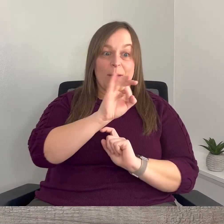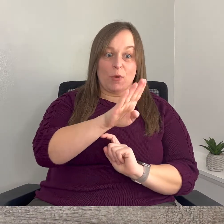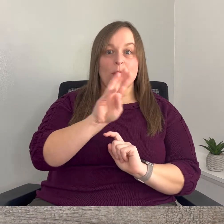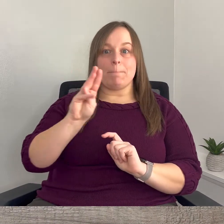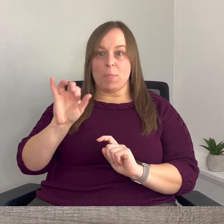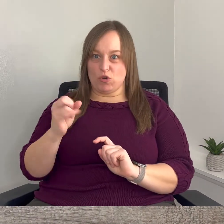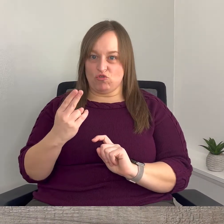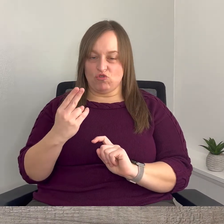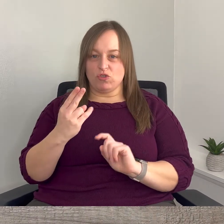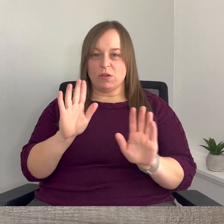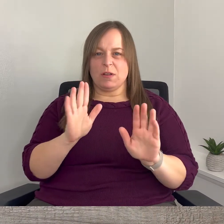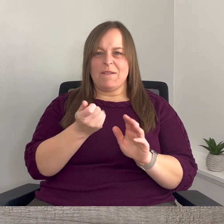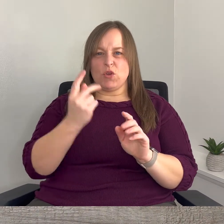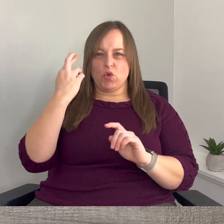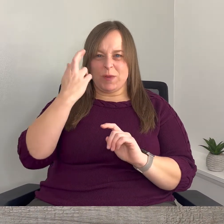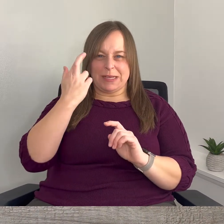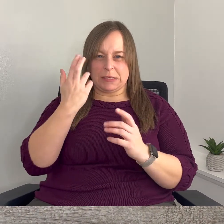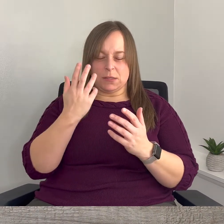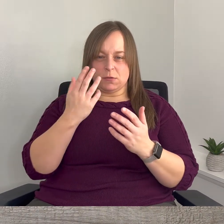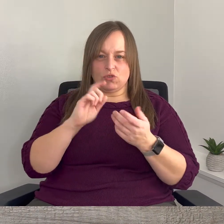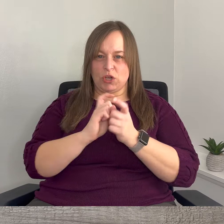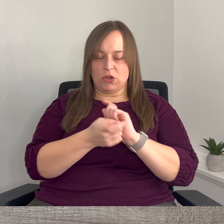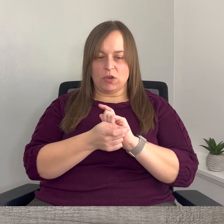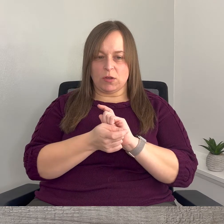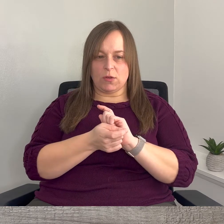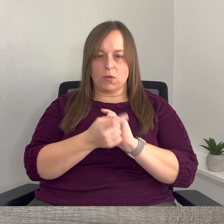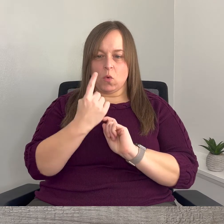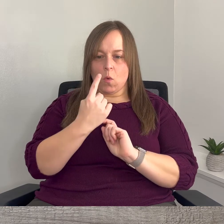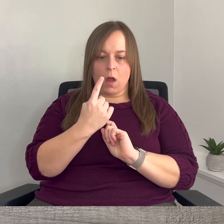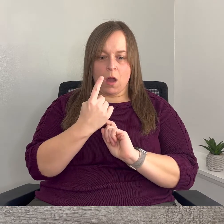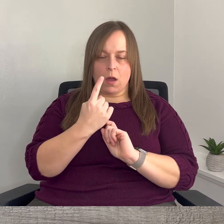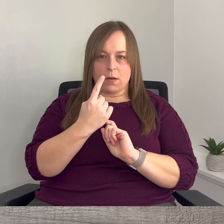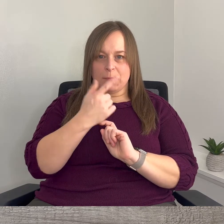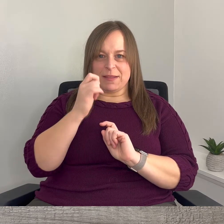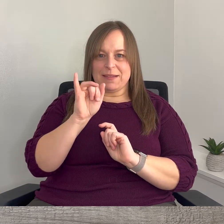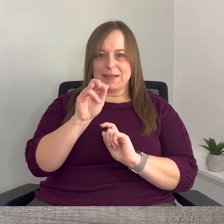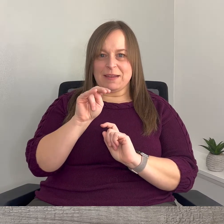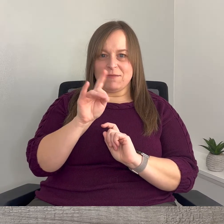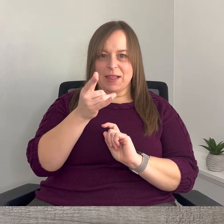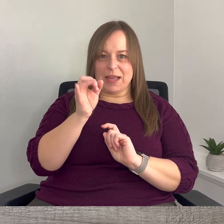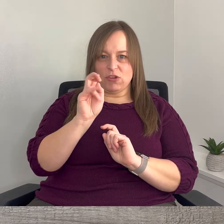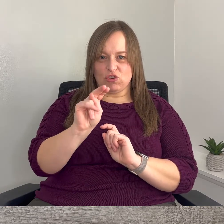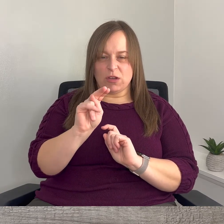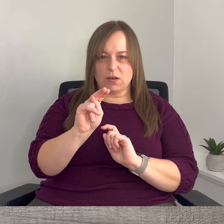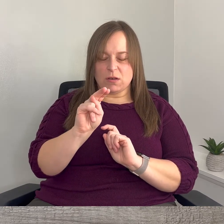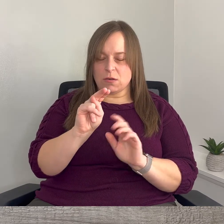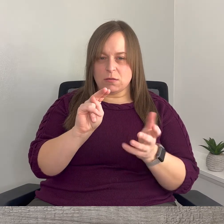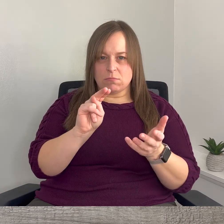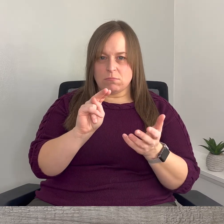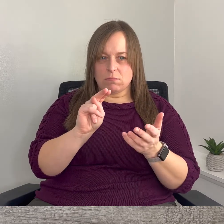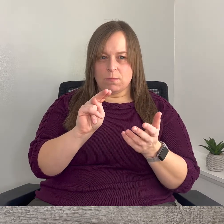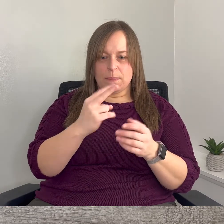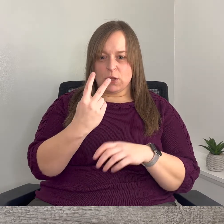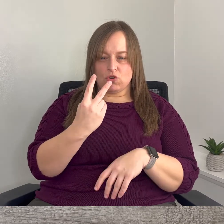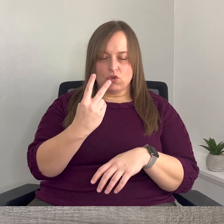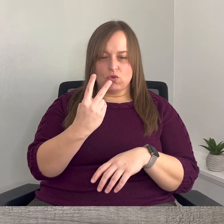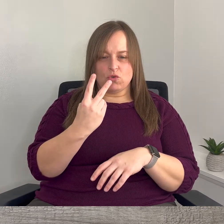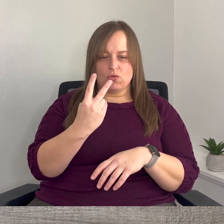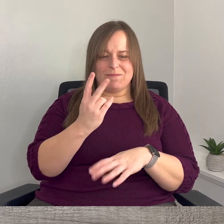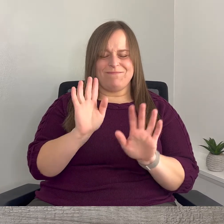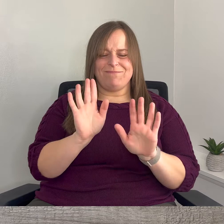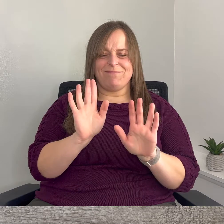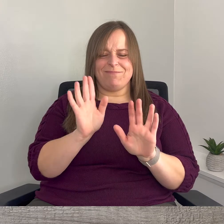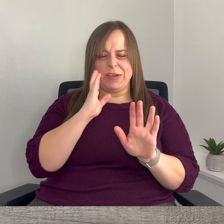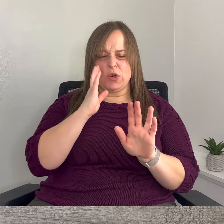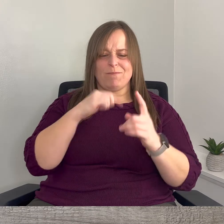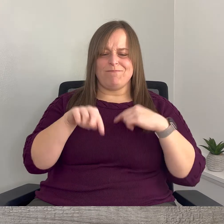some changes from February to March. There's a few reasons for these changes. One is because of inflation, and